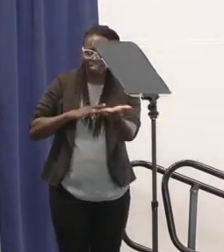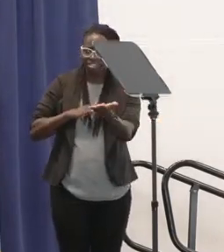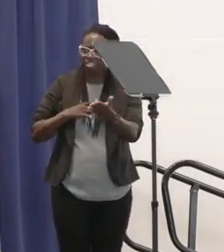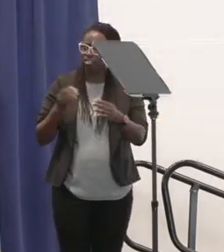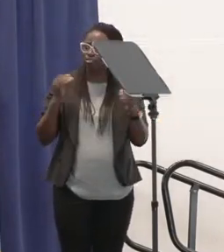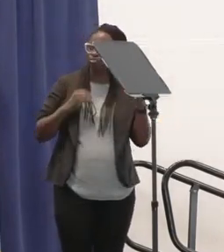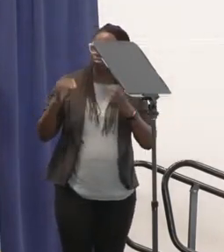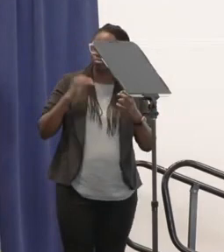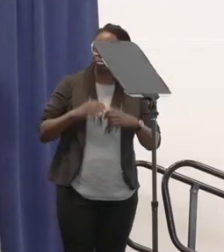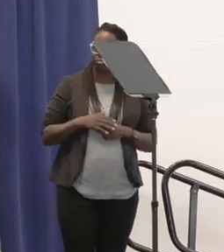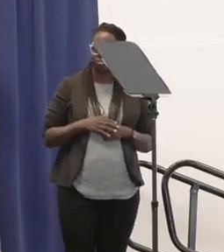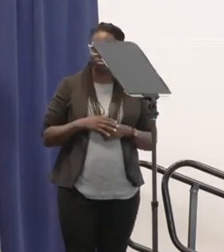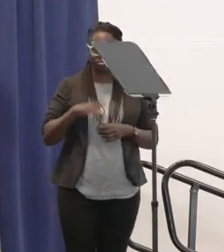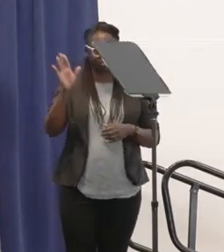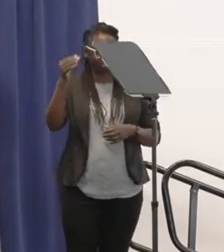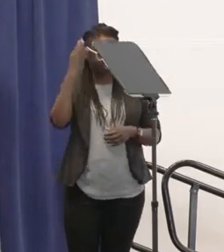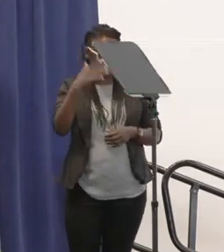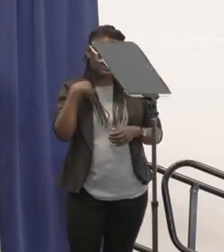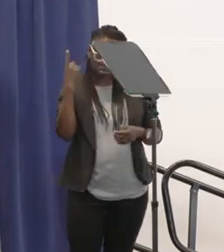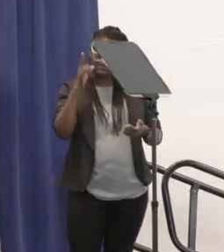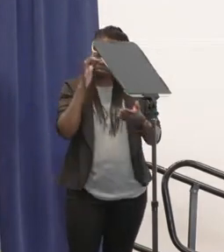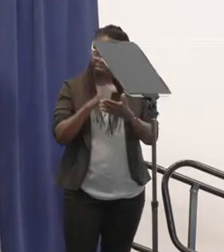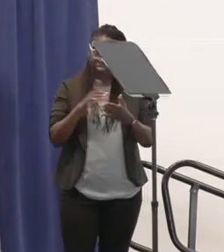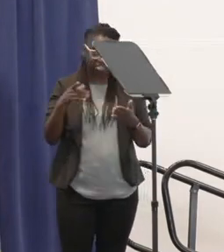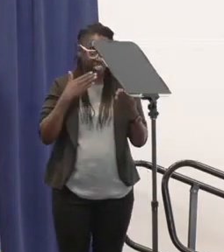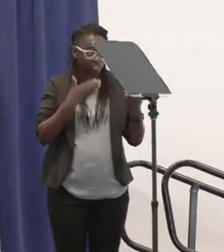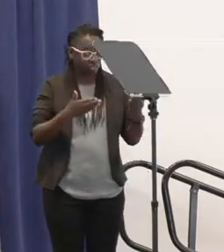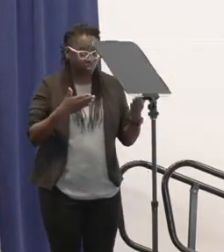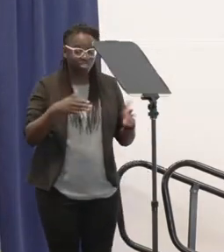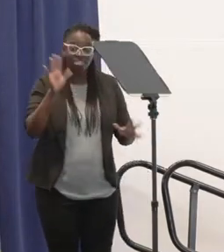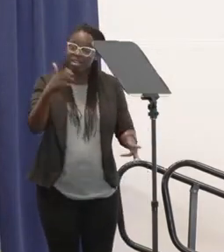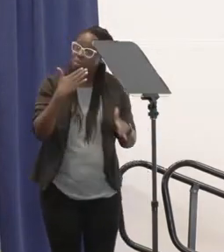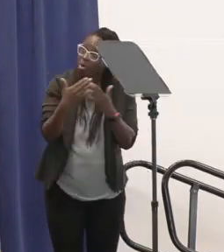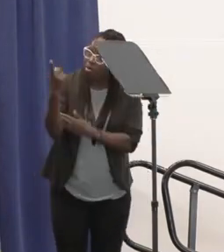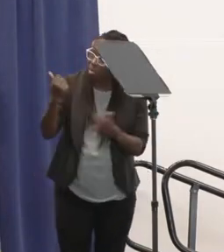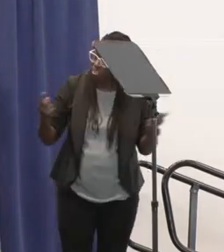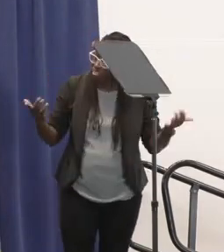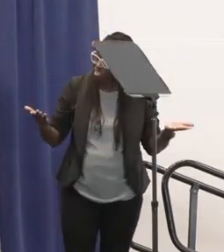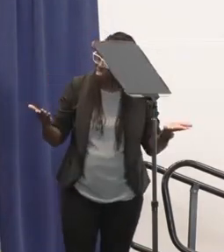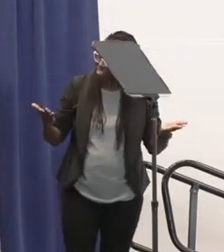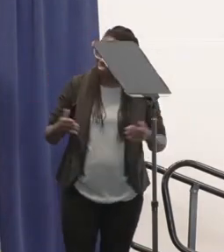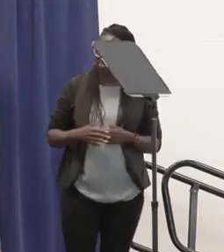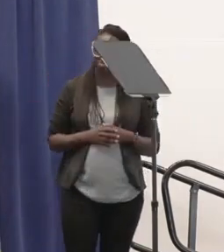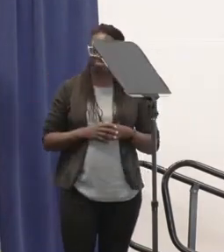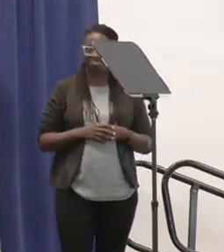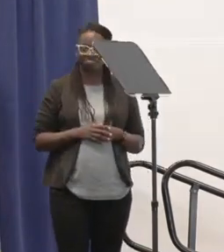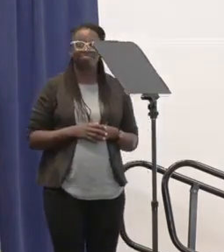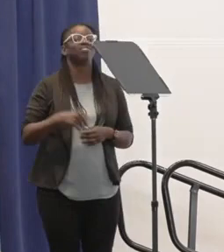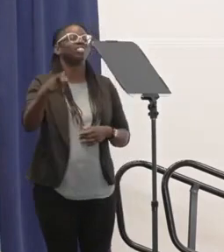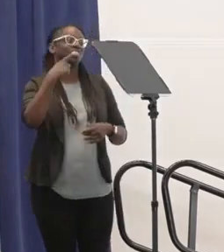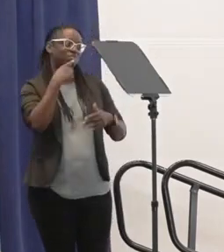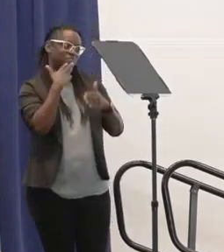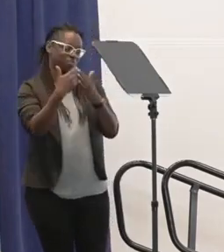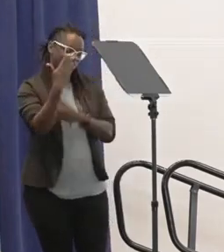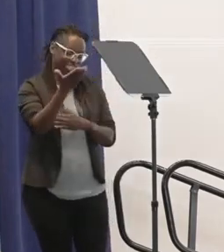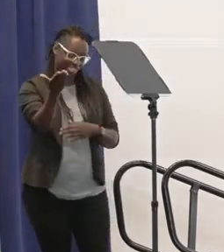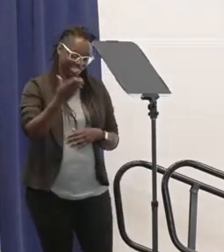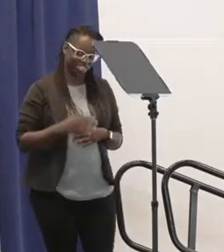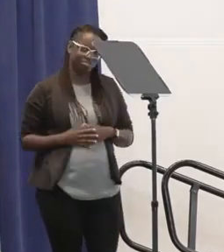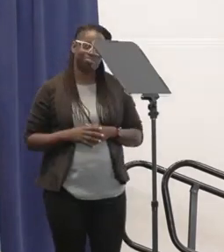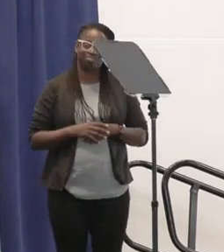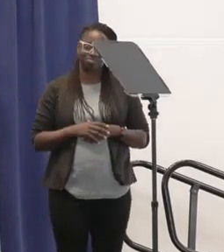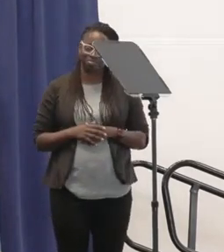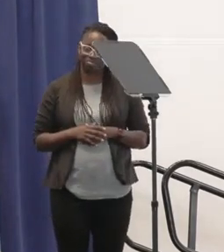always believe in starting from a place of gratitude. So good morning, everyone. And again, thank you to the chancellor of this